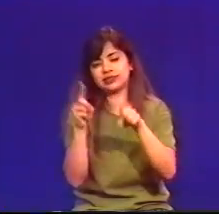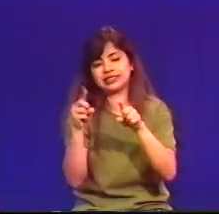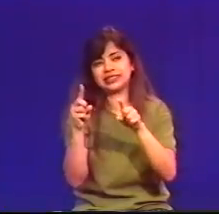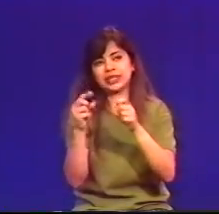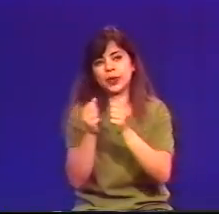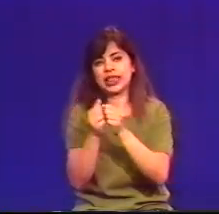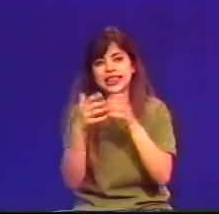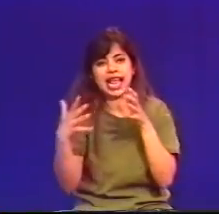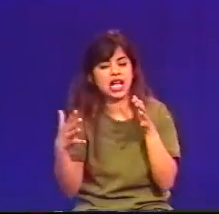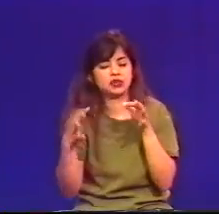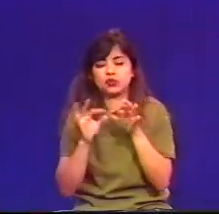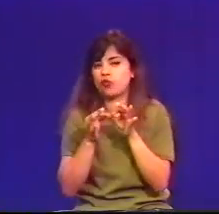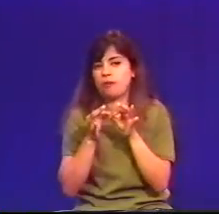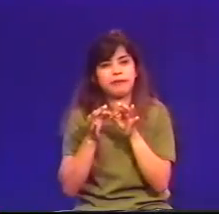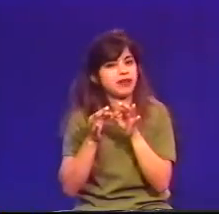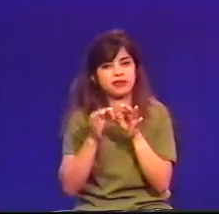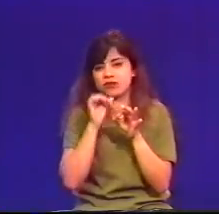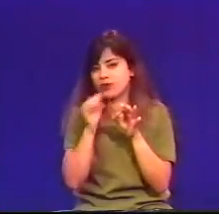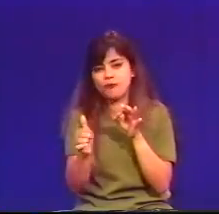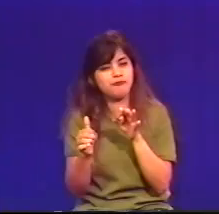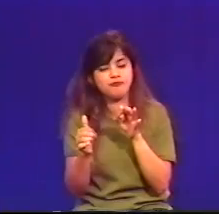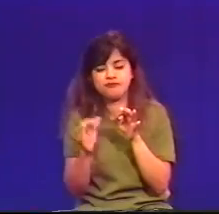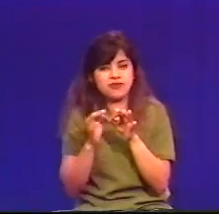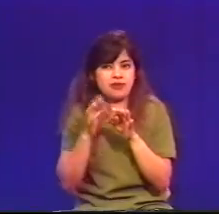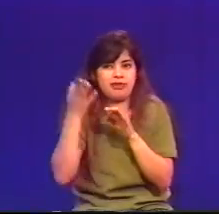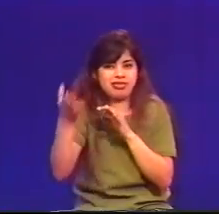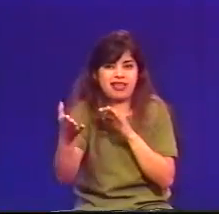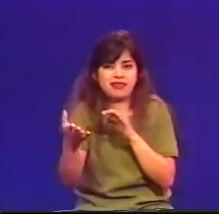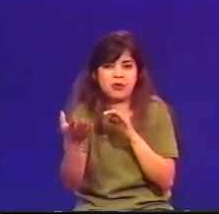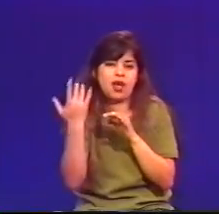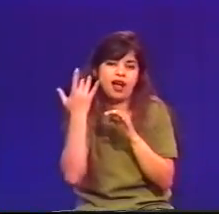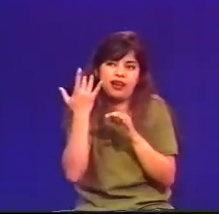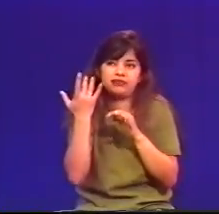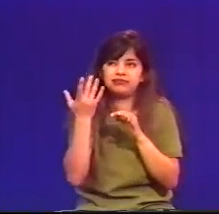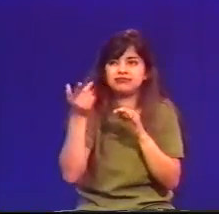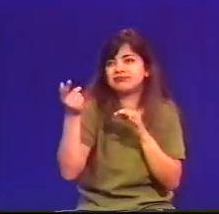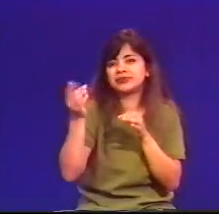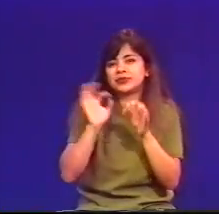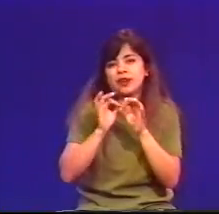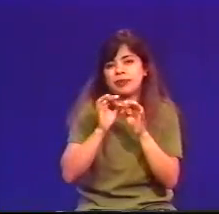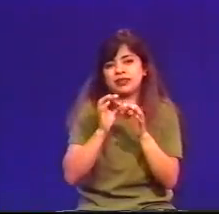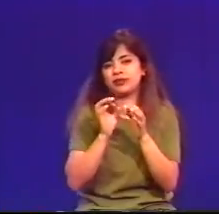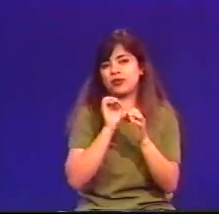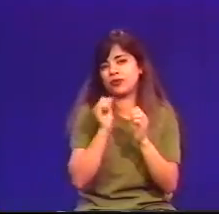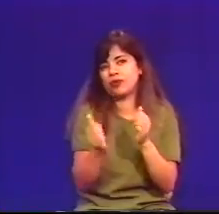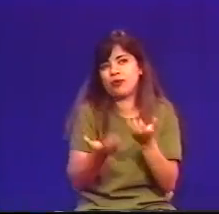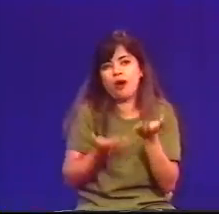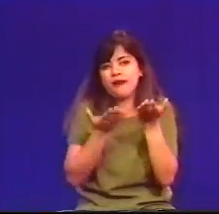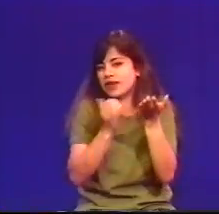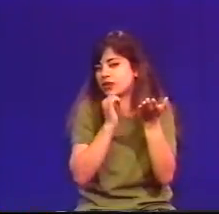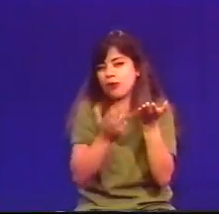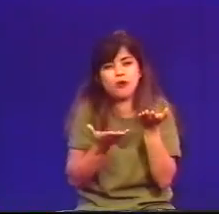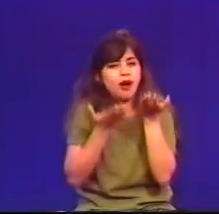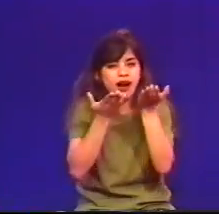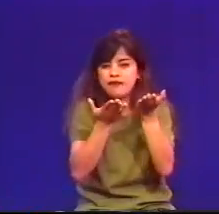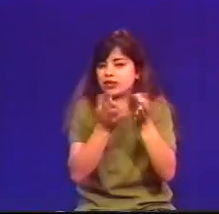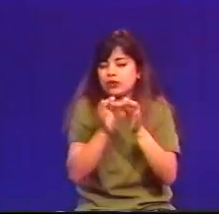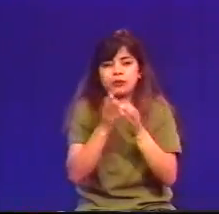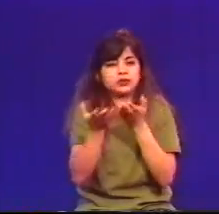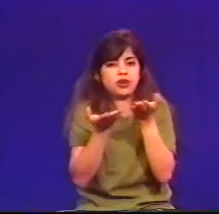I attended that art school for 4 years. There were no interpreting services available there. They just simply were